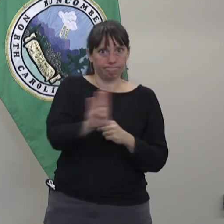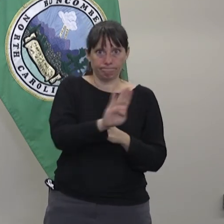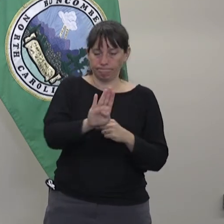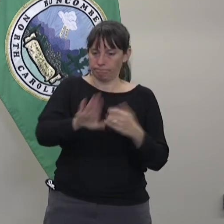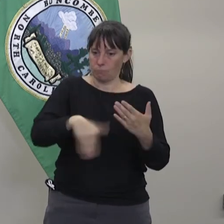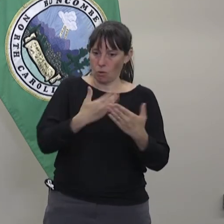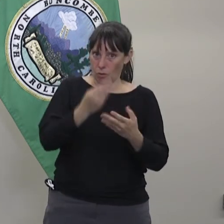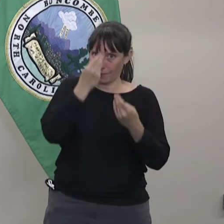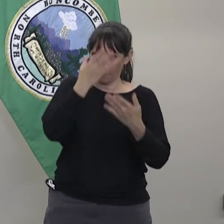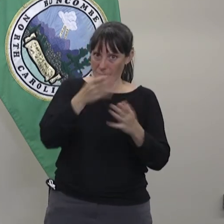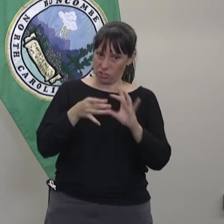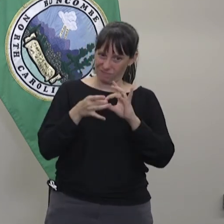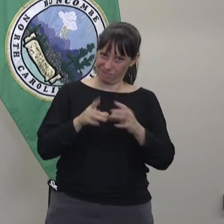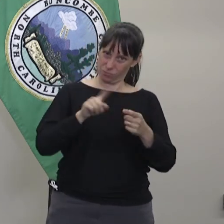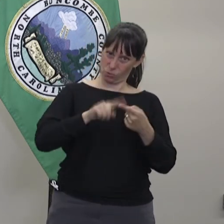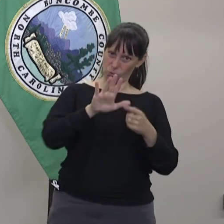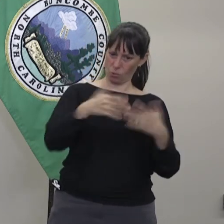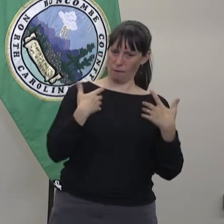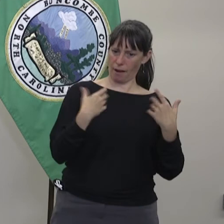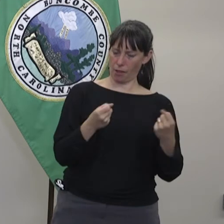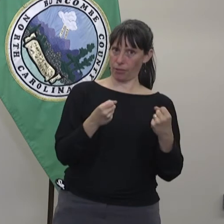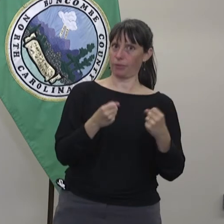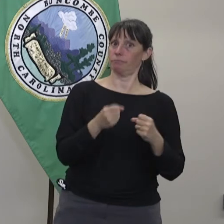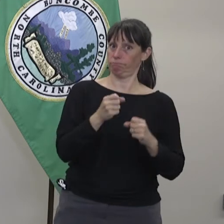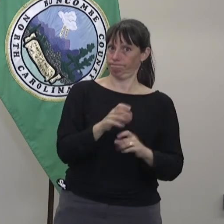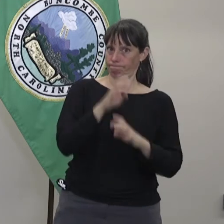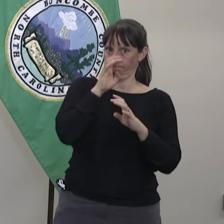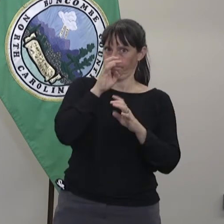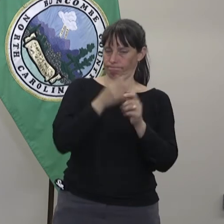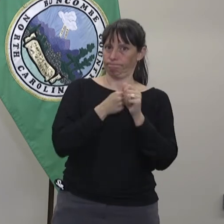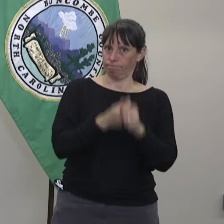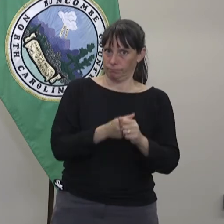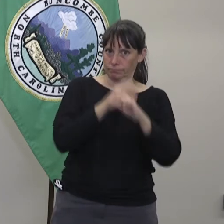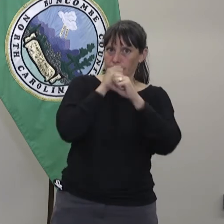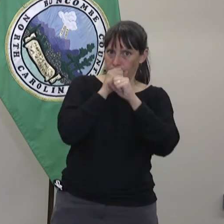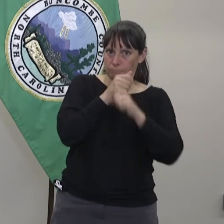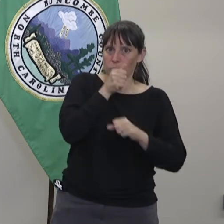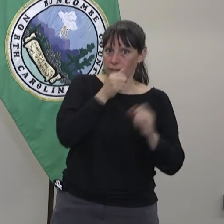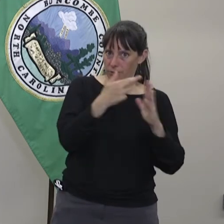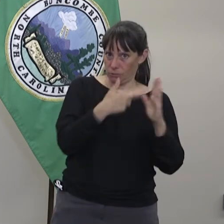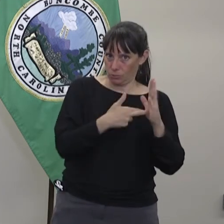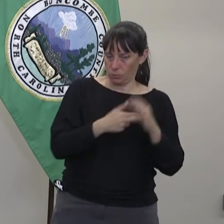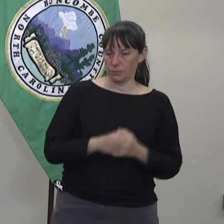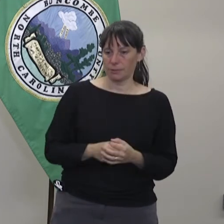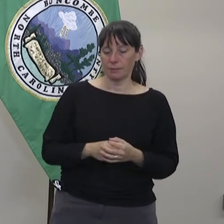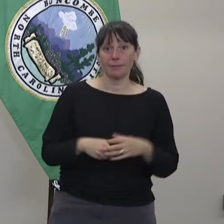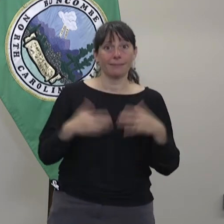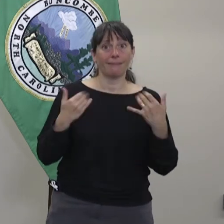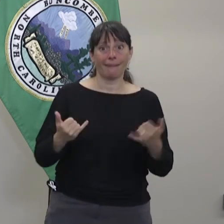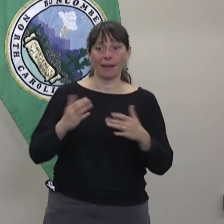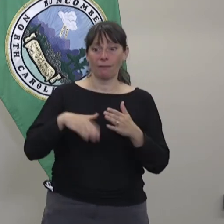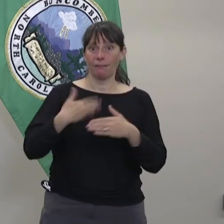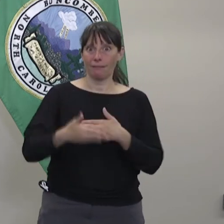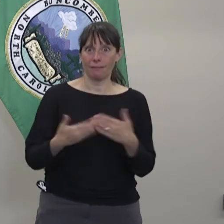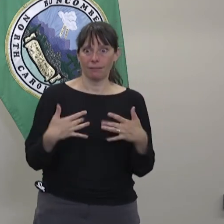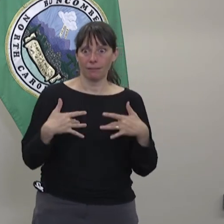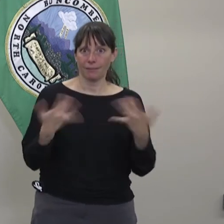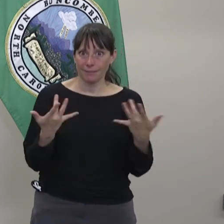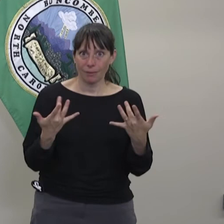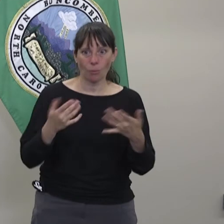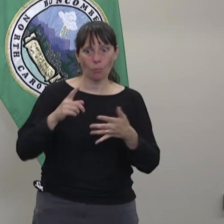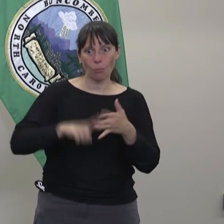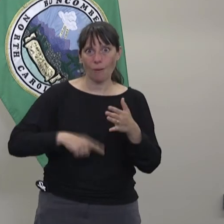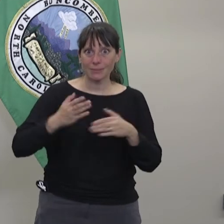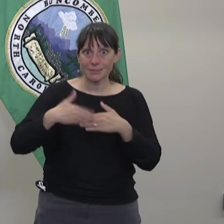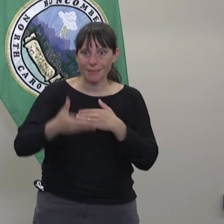So what's next and what's new? It's almost time for flu shots. The flu vaccine is always important,